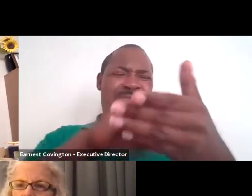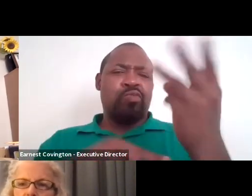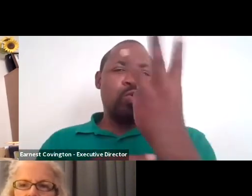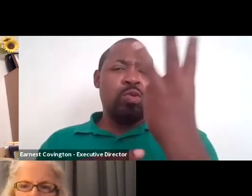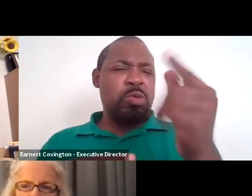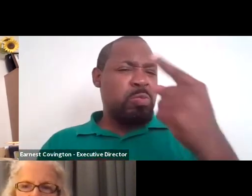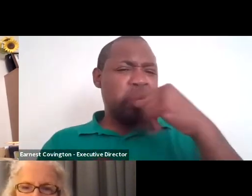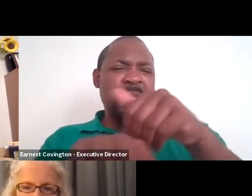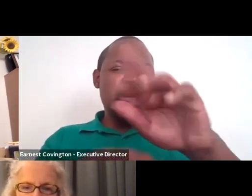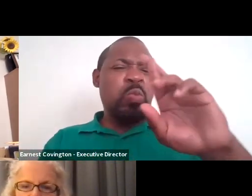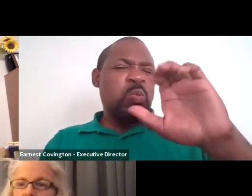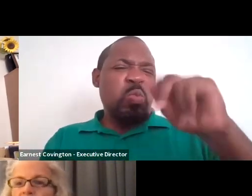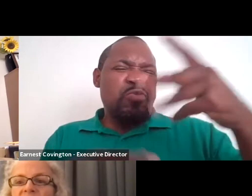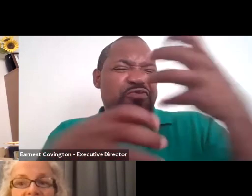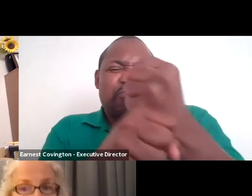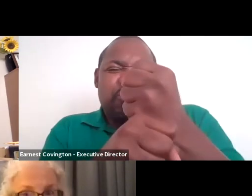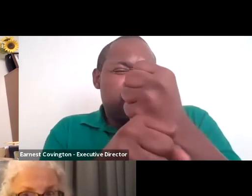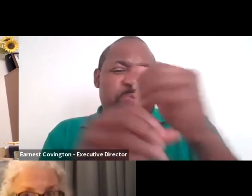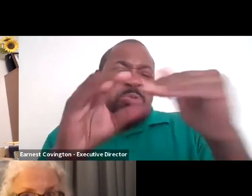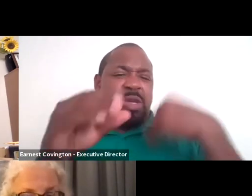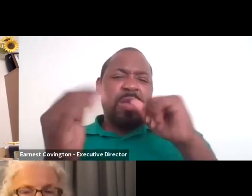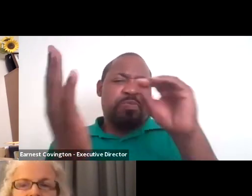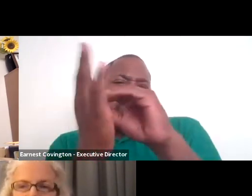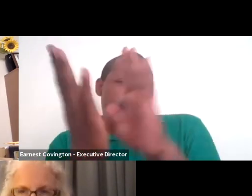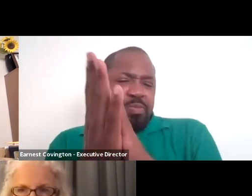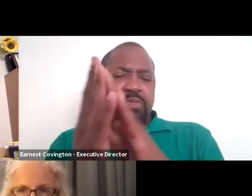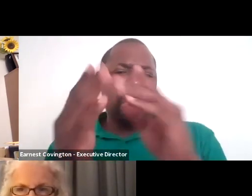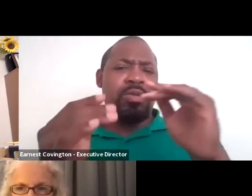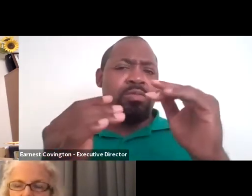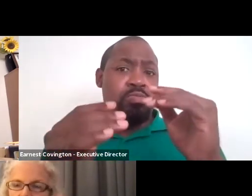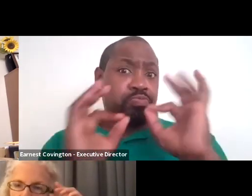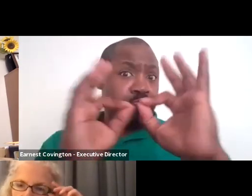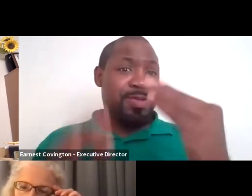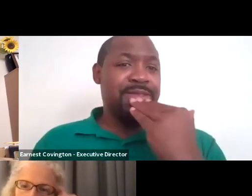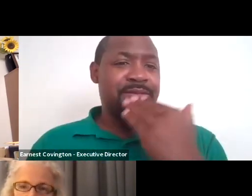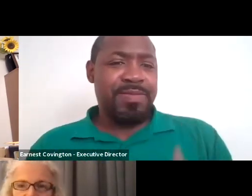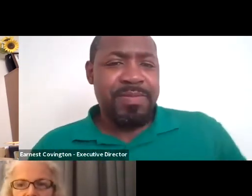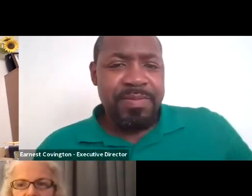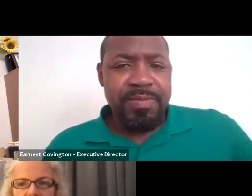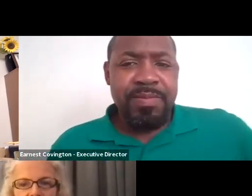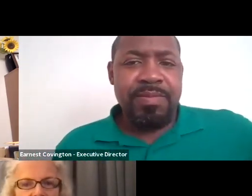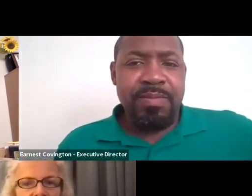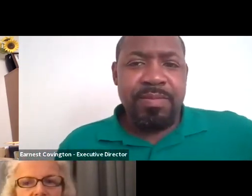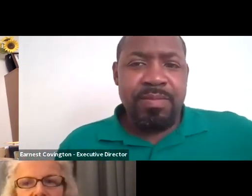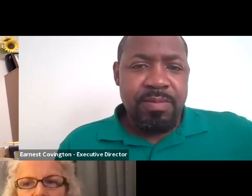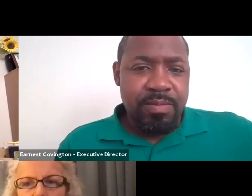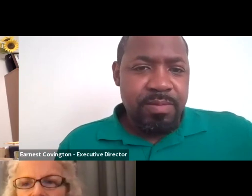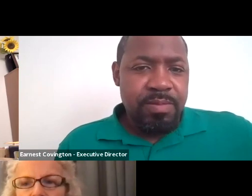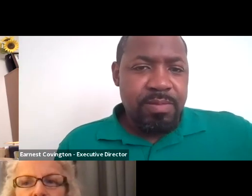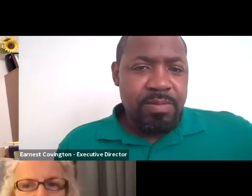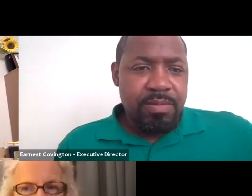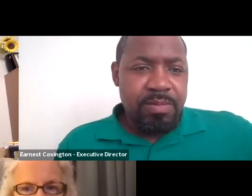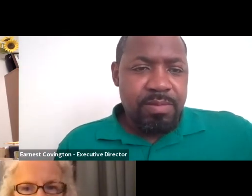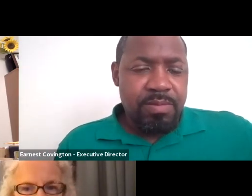I can put it on the meeting agenda because we have the commission meeting next Wednesday. So I just wanted to get a